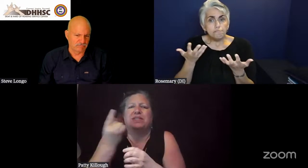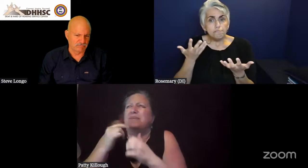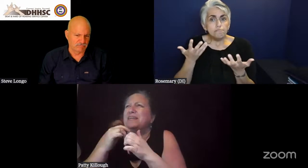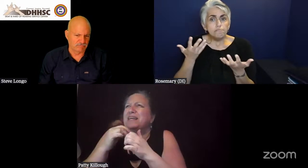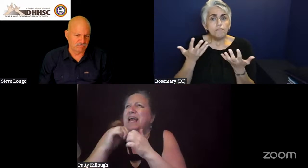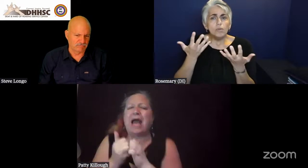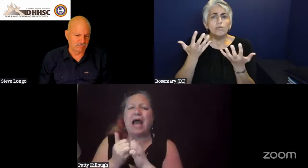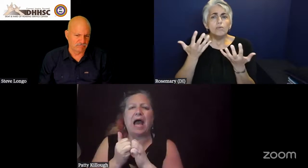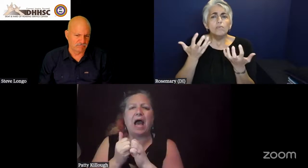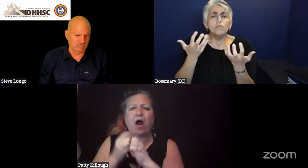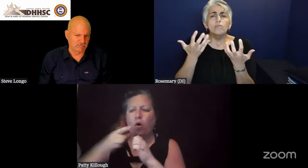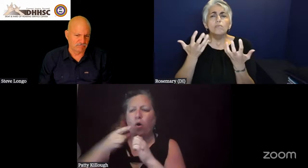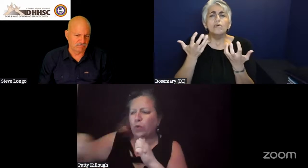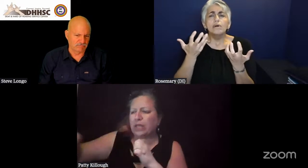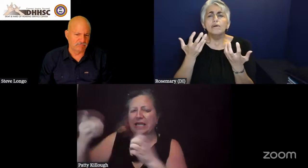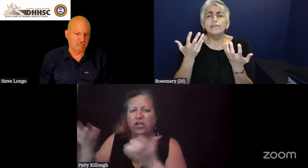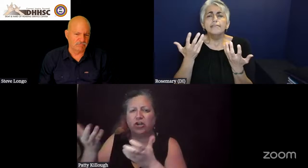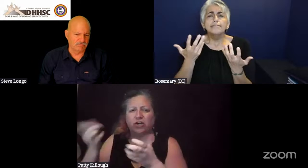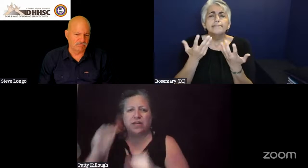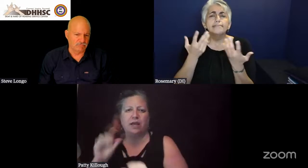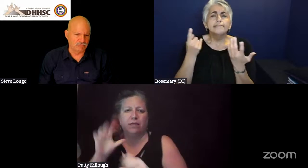about